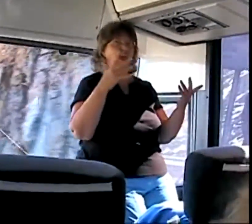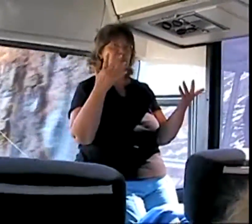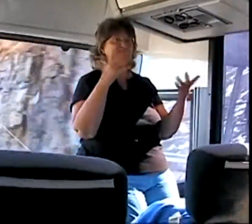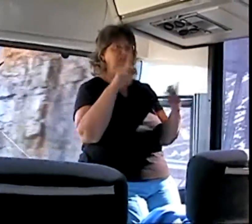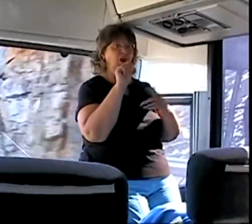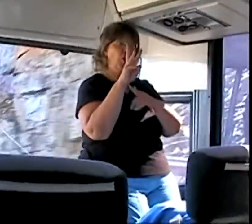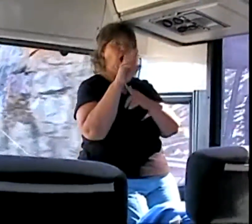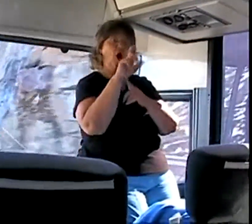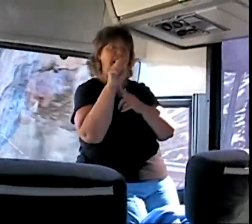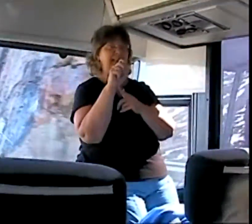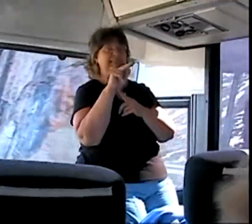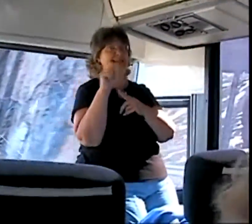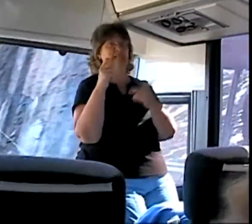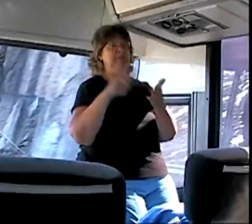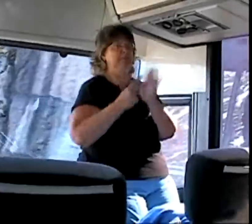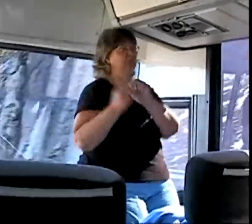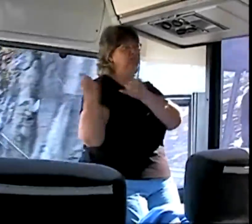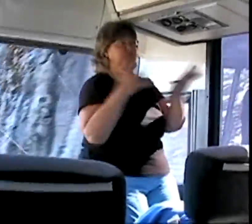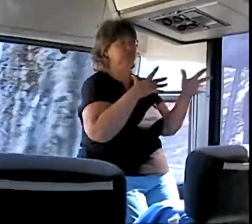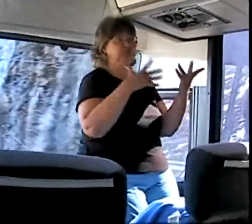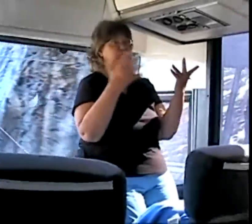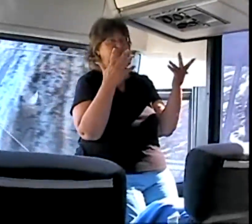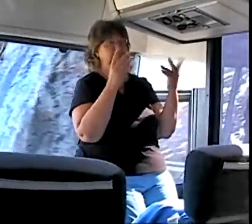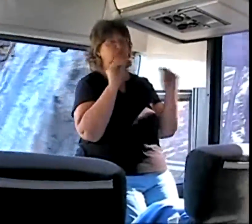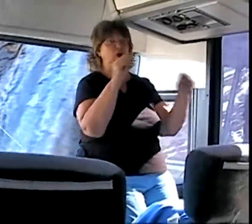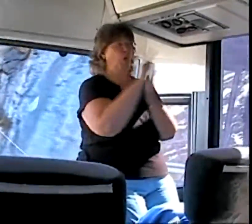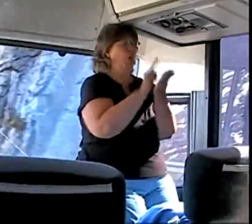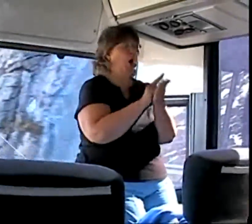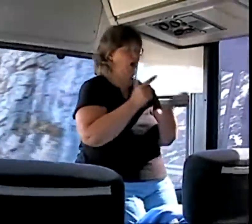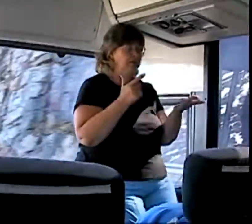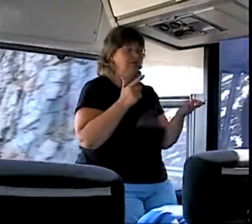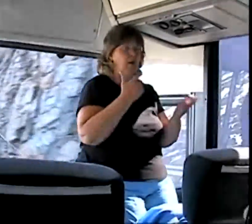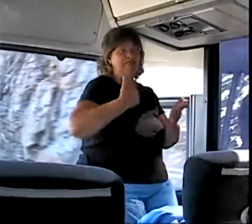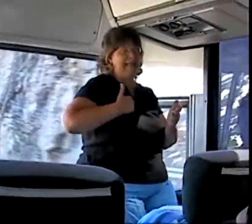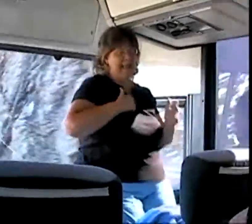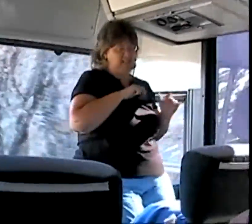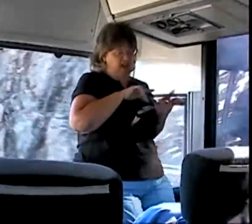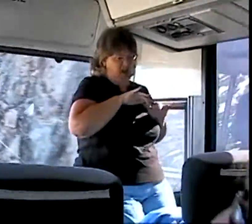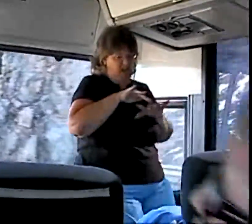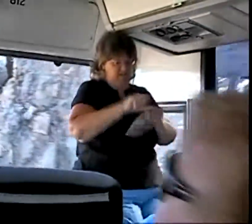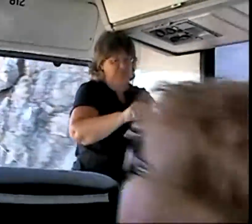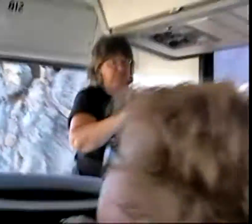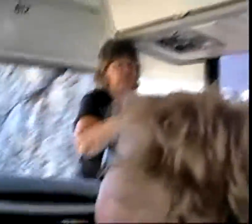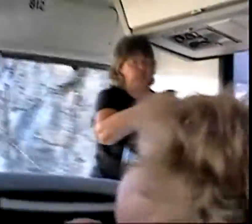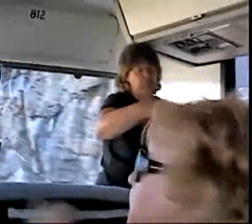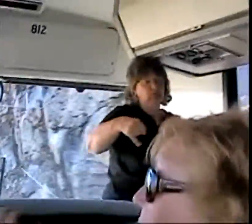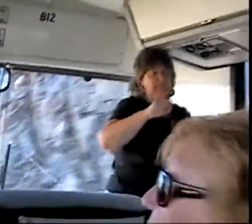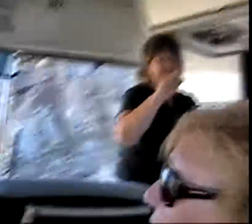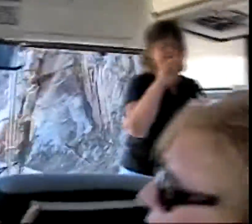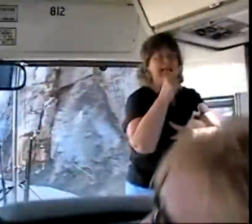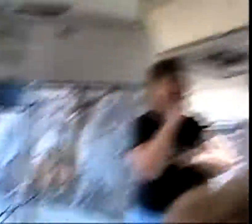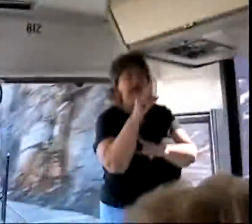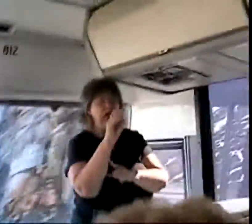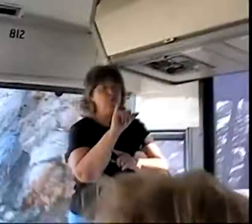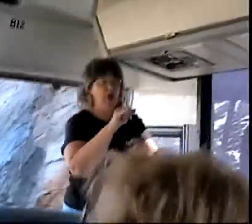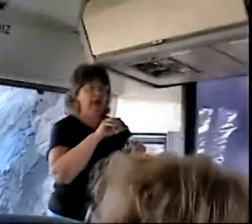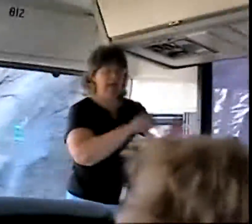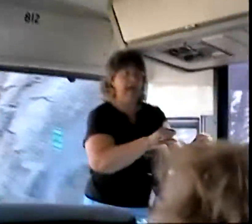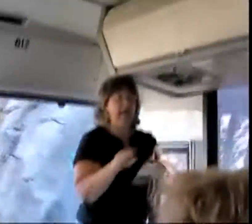Montana. And the Canadians claimed all the way down to Skagway and Dyea, the two portals that would be opening up when